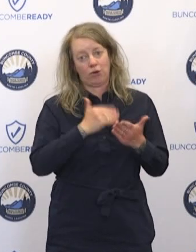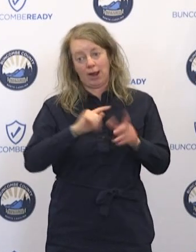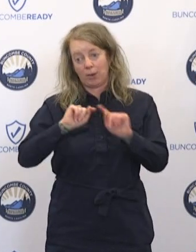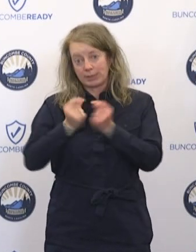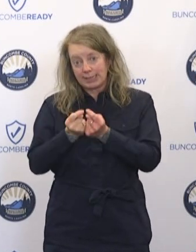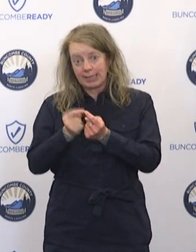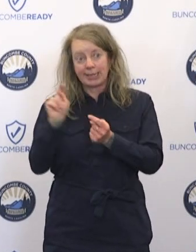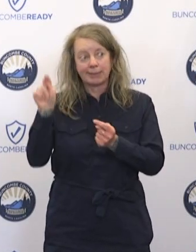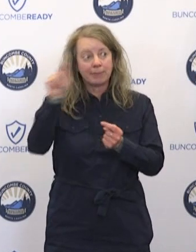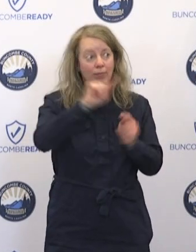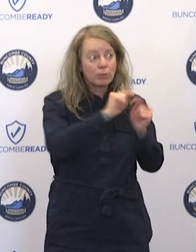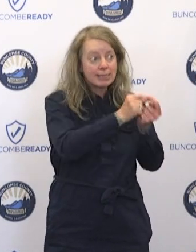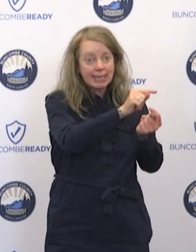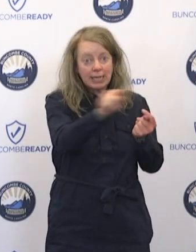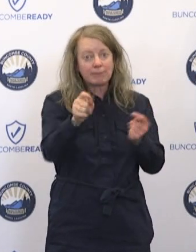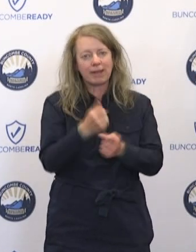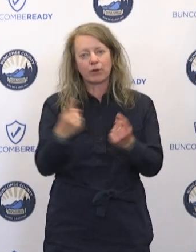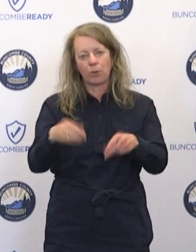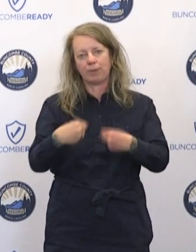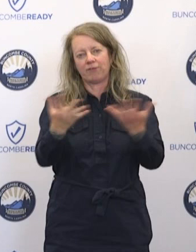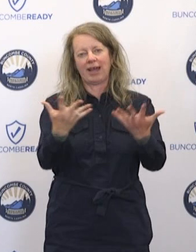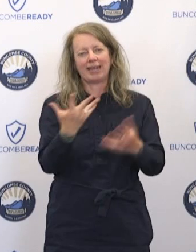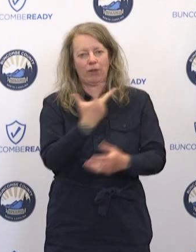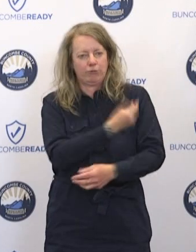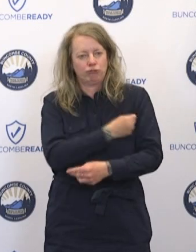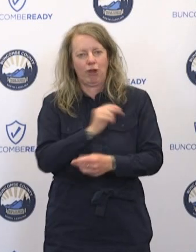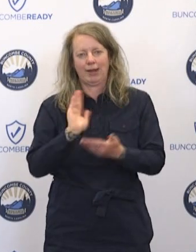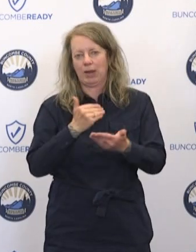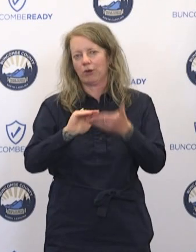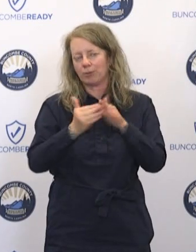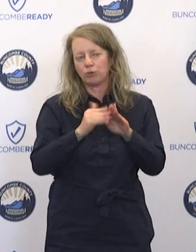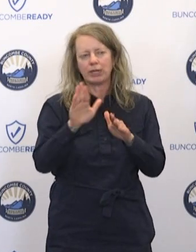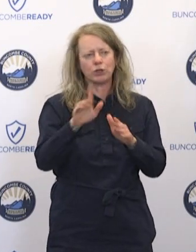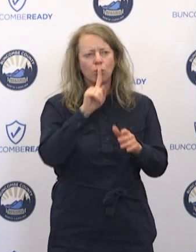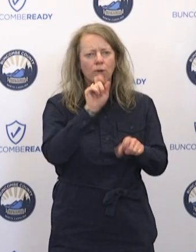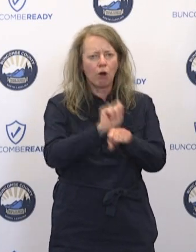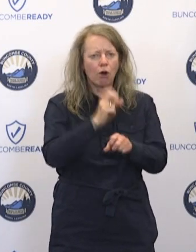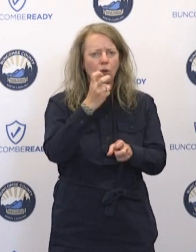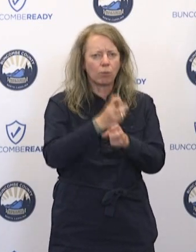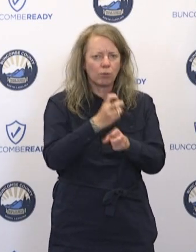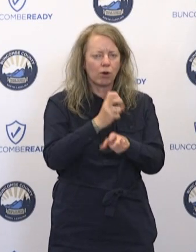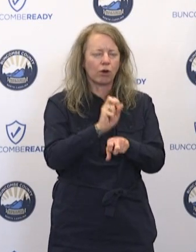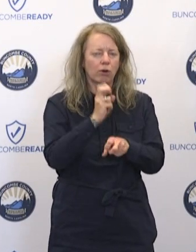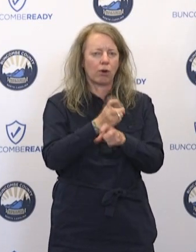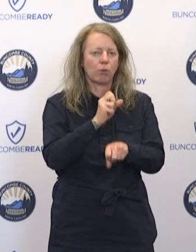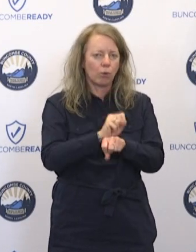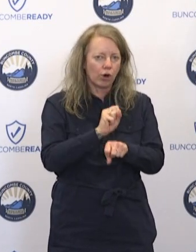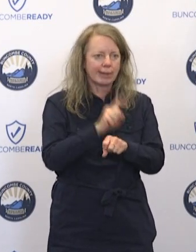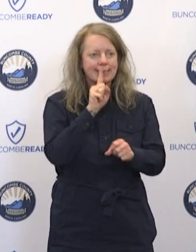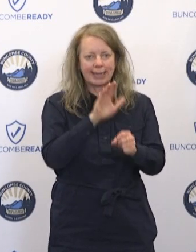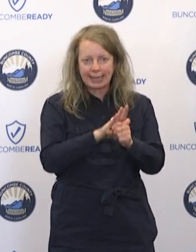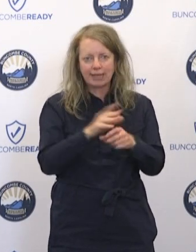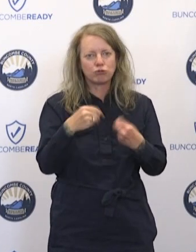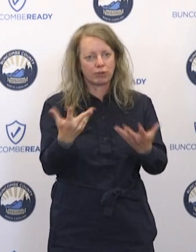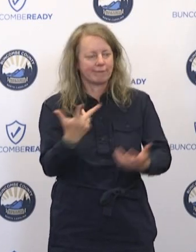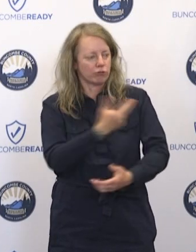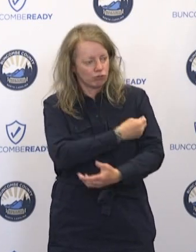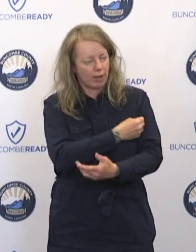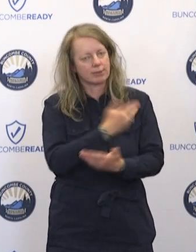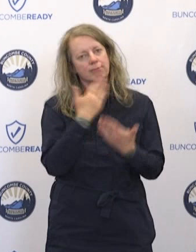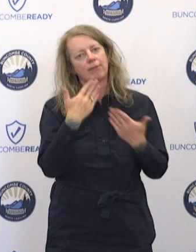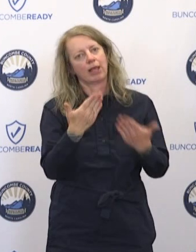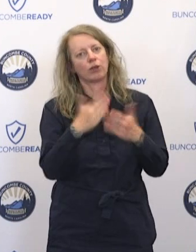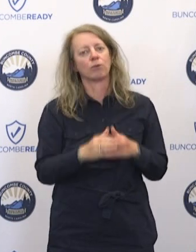teams of every vaccine provider in our community for your dedication and hard work in getting shots in arms. More